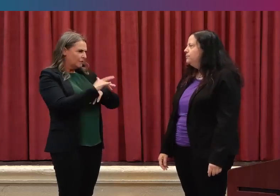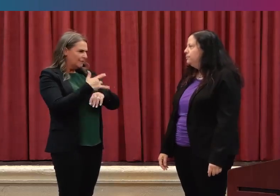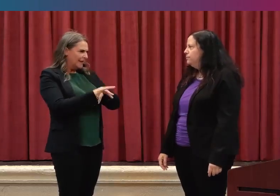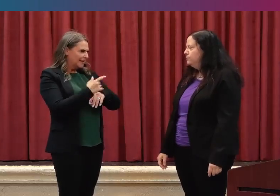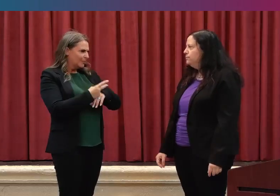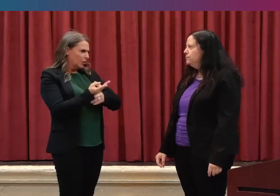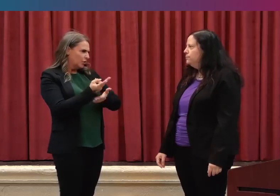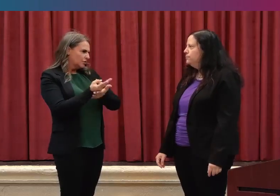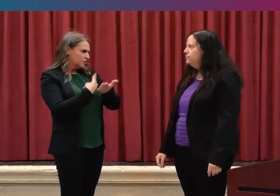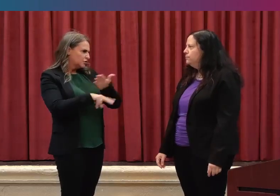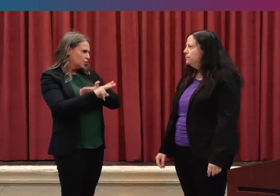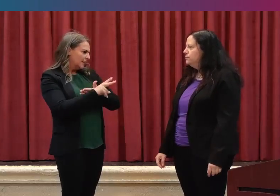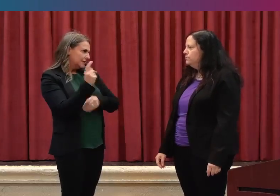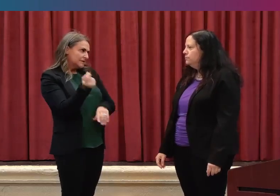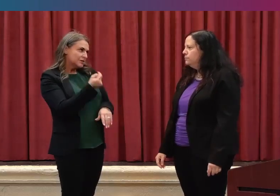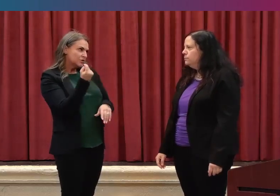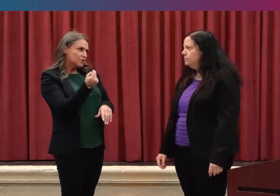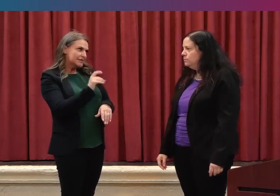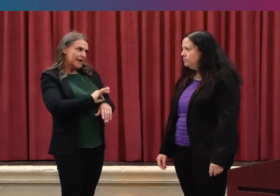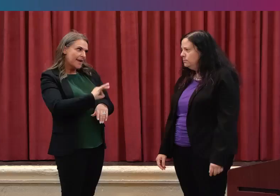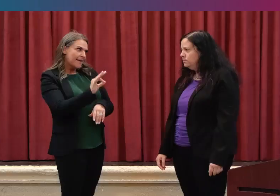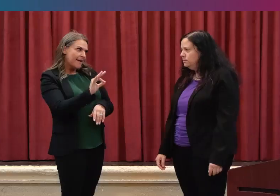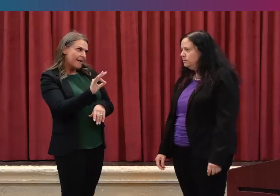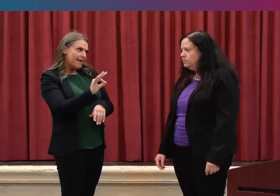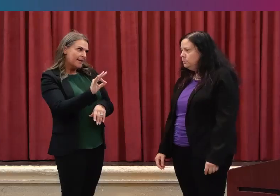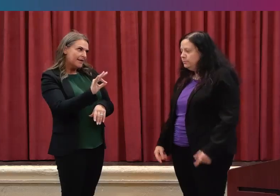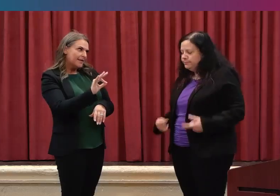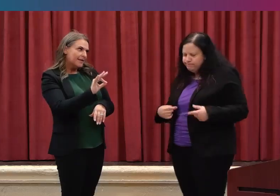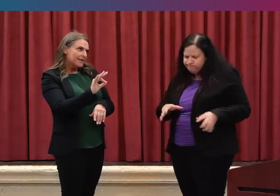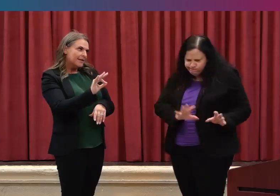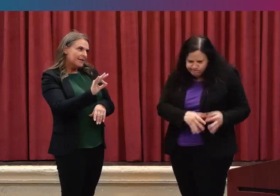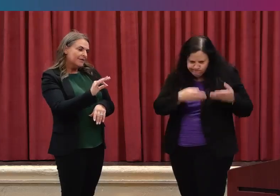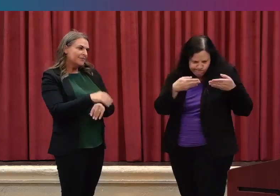Perfect. Are you available in 2 weeks? Tuesday at 9?